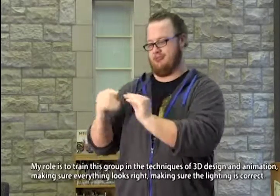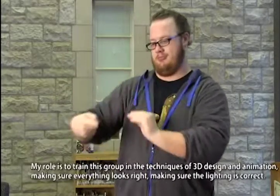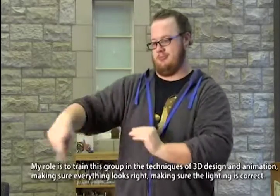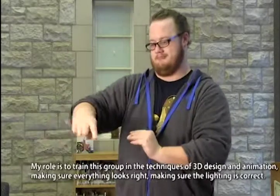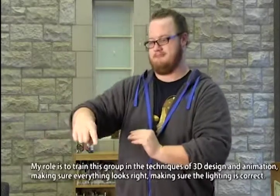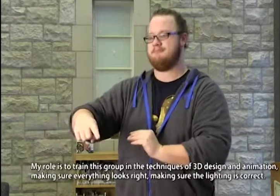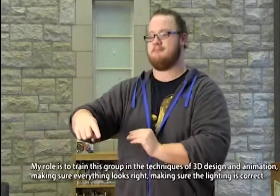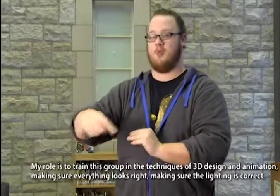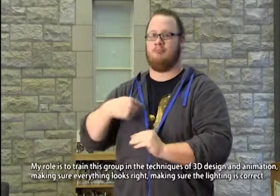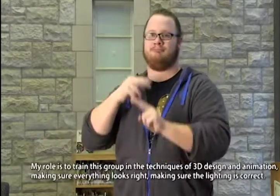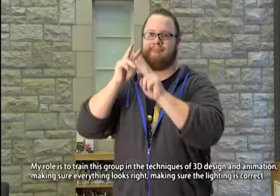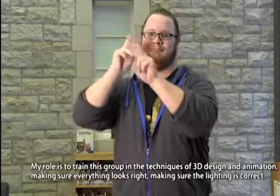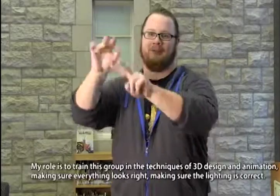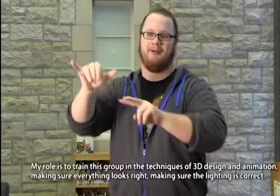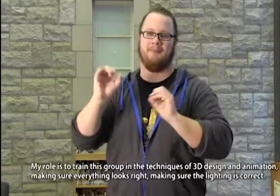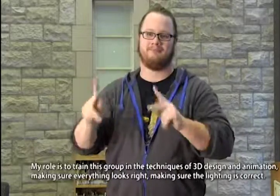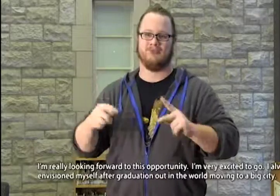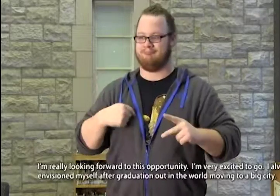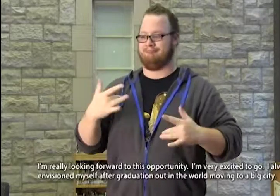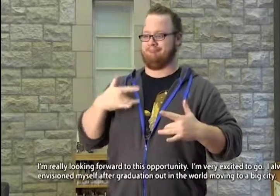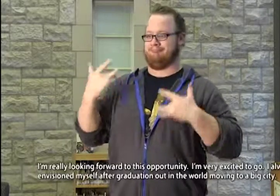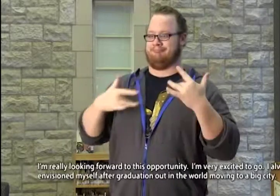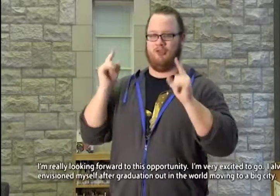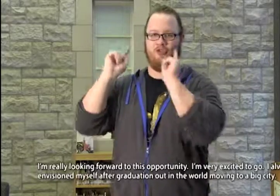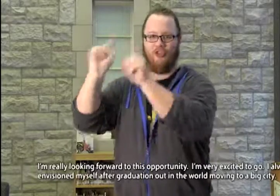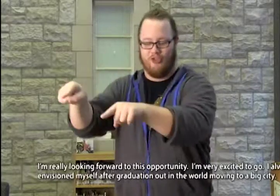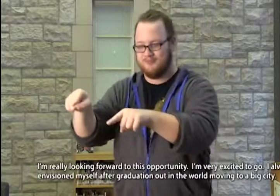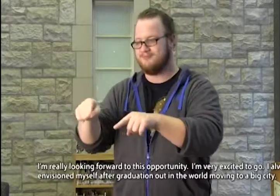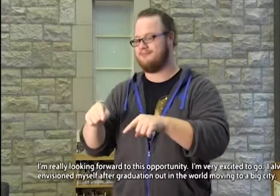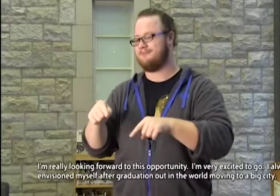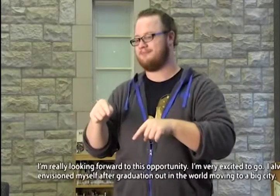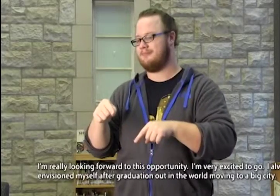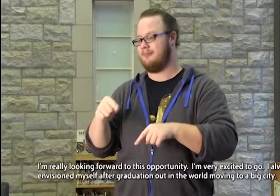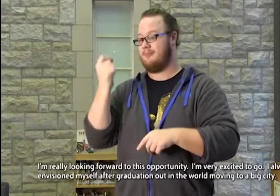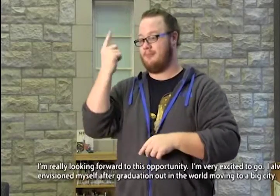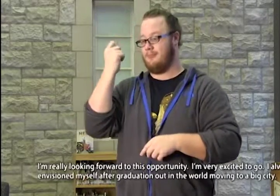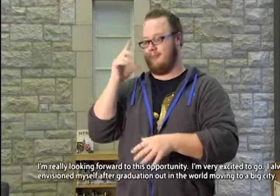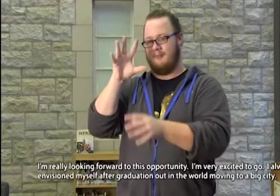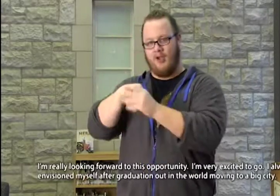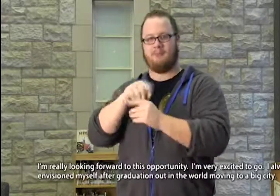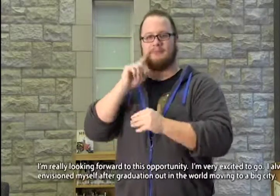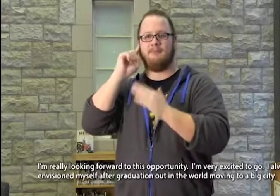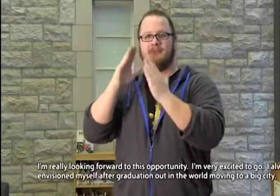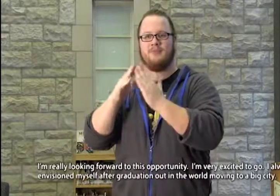right, make sure the lighting is correct. I'm really looking forward to this opportunity. I'm very excited to go.